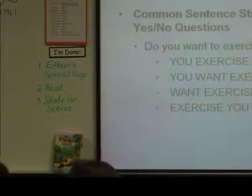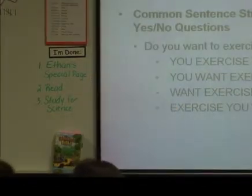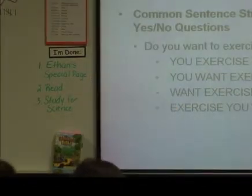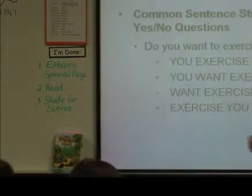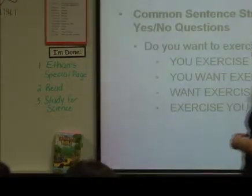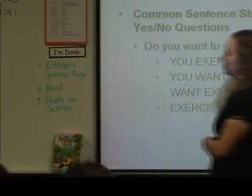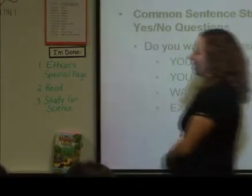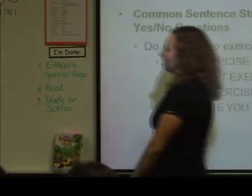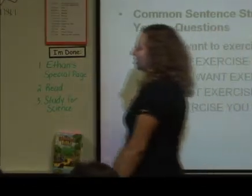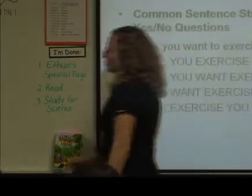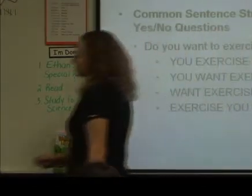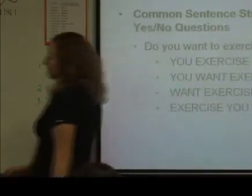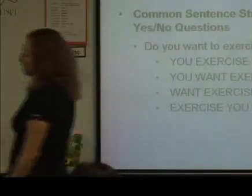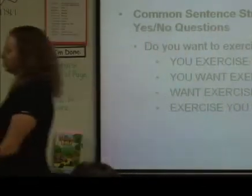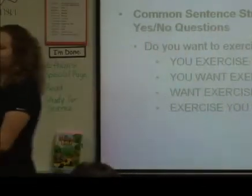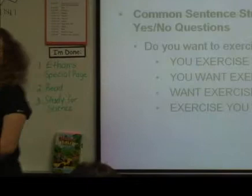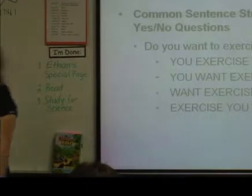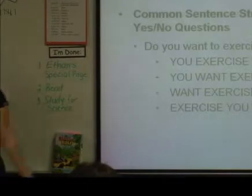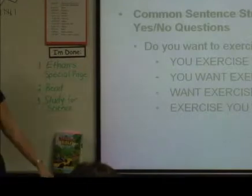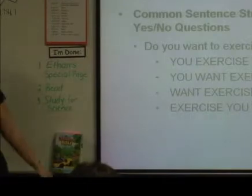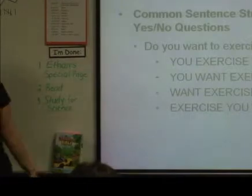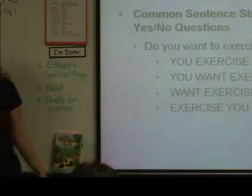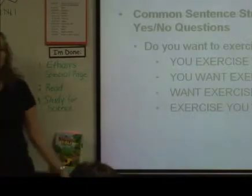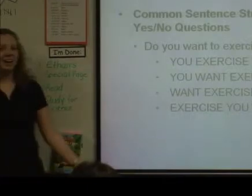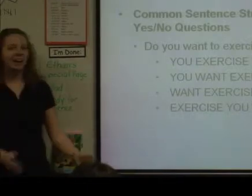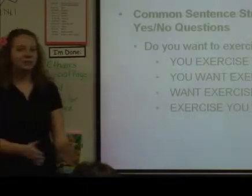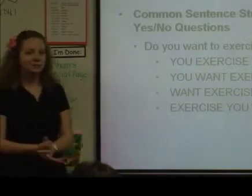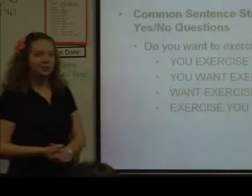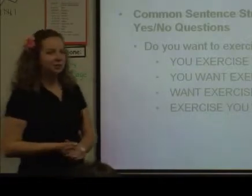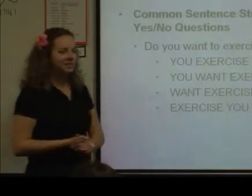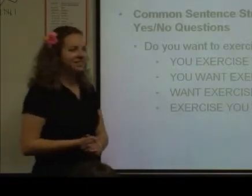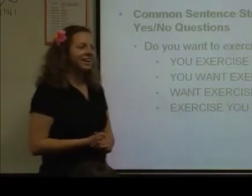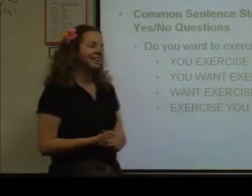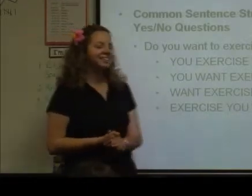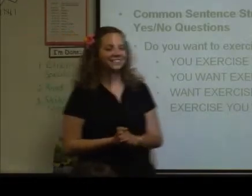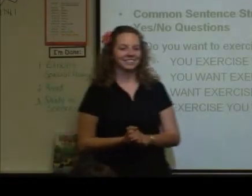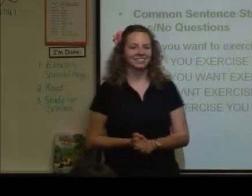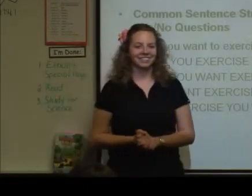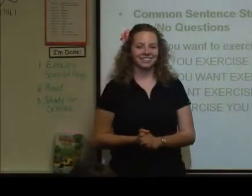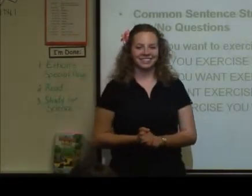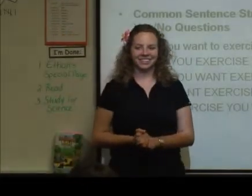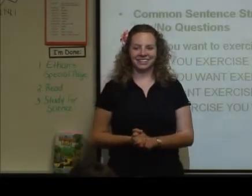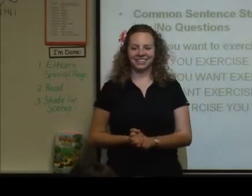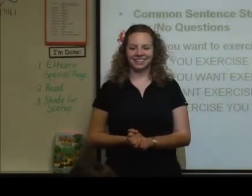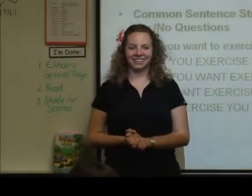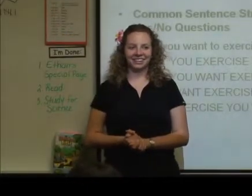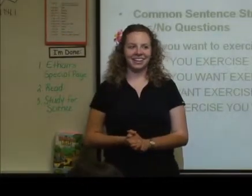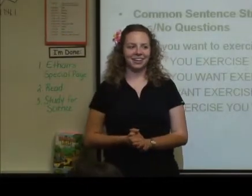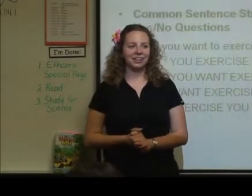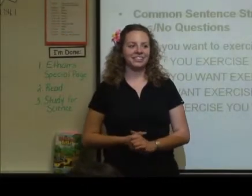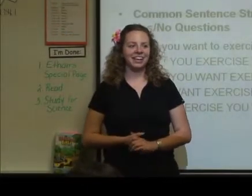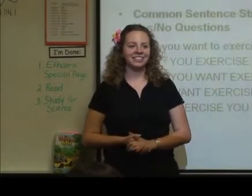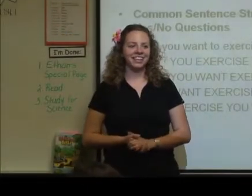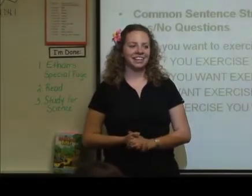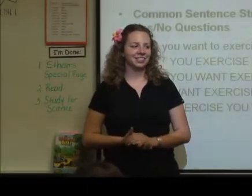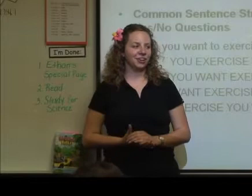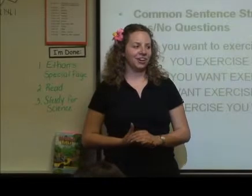Okay, so turn to your partner, use one of the new verbs, even if somebody else reuses it. Okay, you get 10 seconds. Hurry,